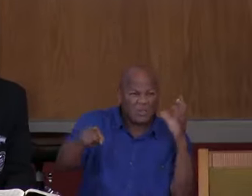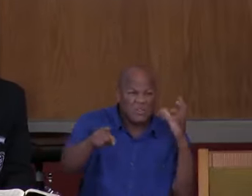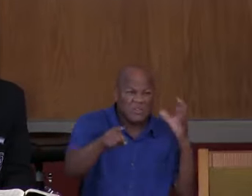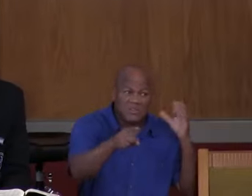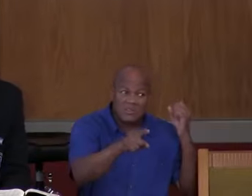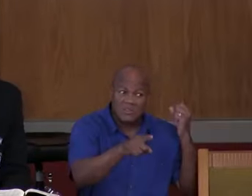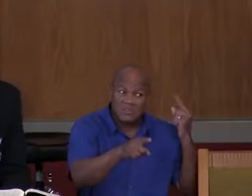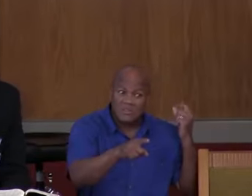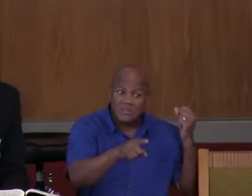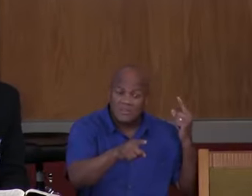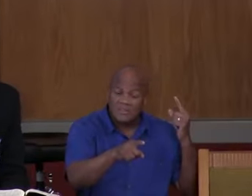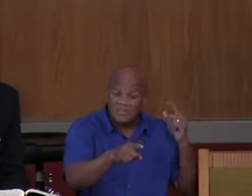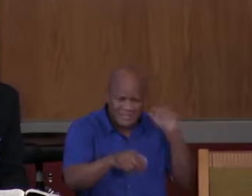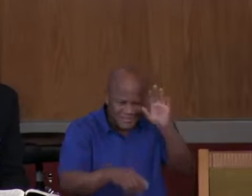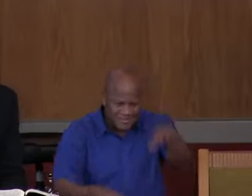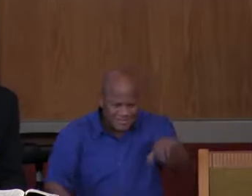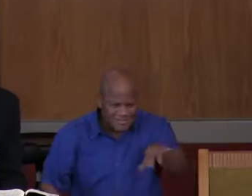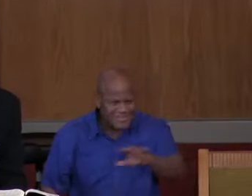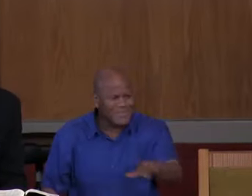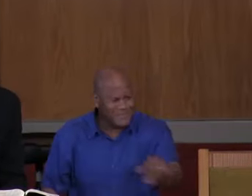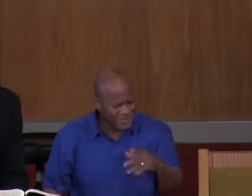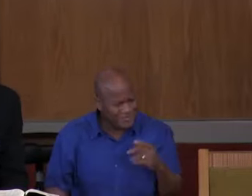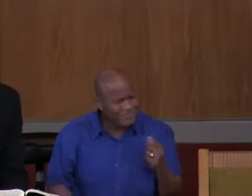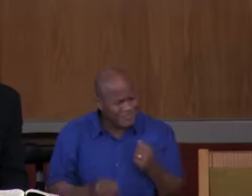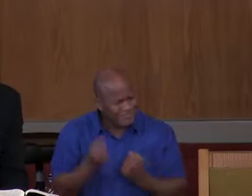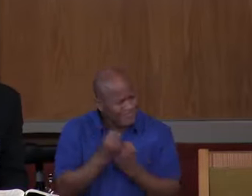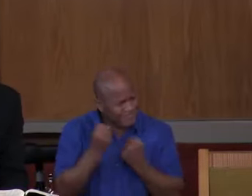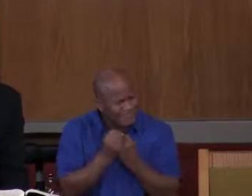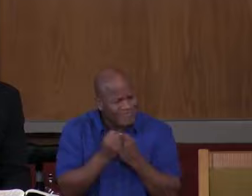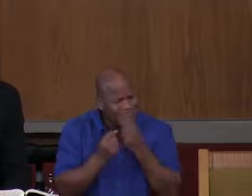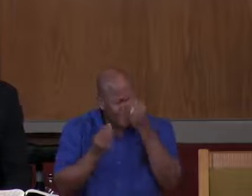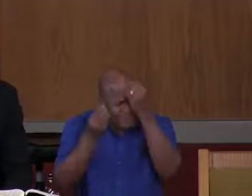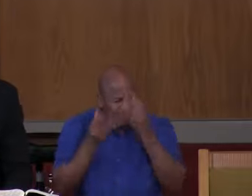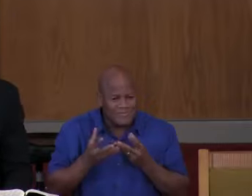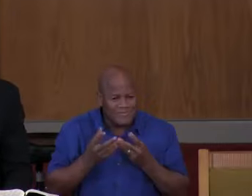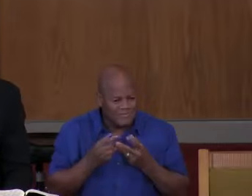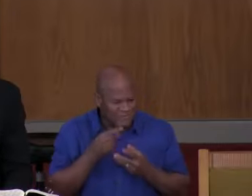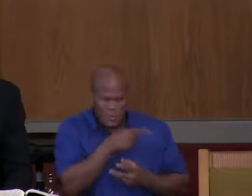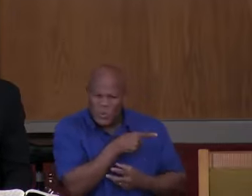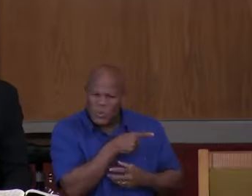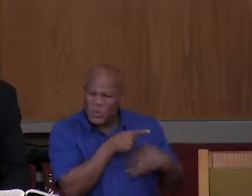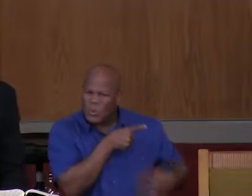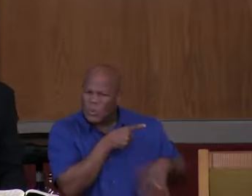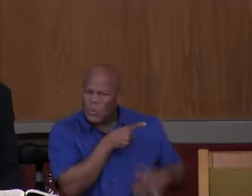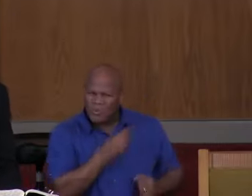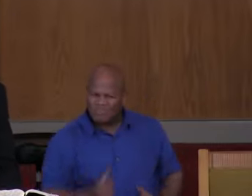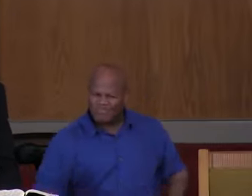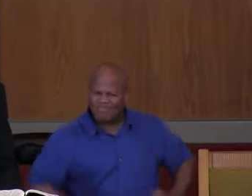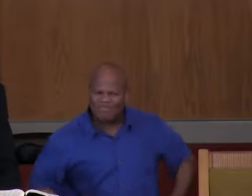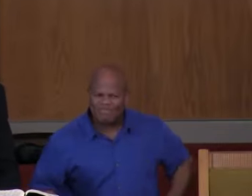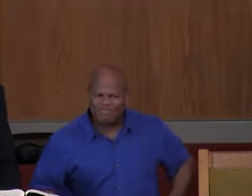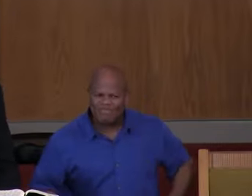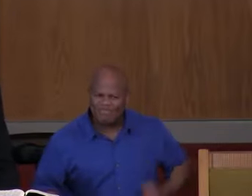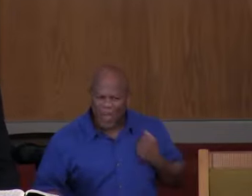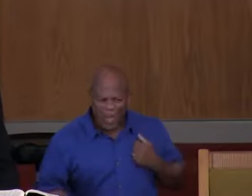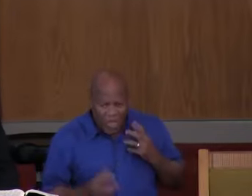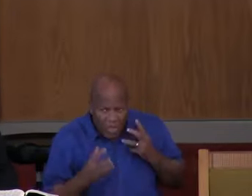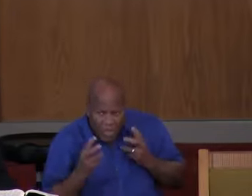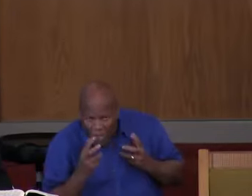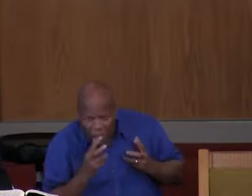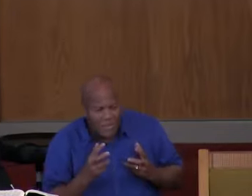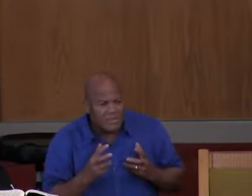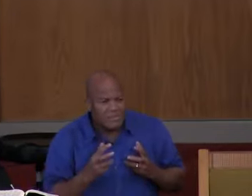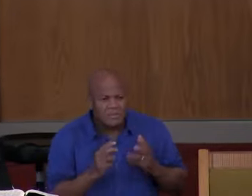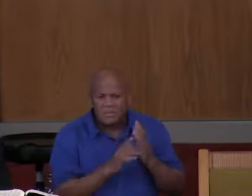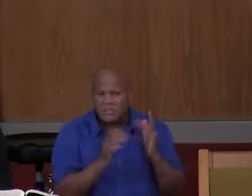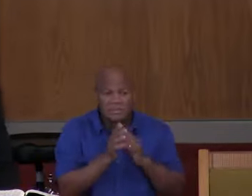Come on, talk to me, children. He had true grit that would not cower. Jesus wouldn't cower after fasting